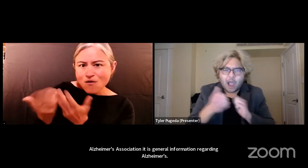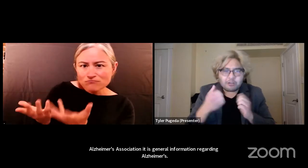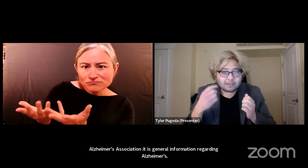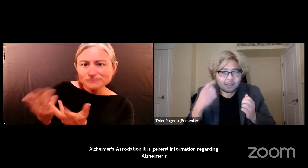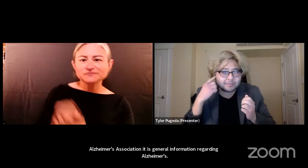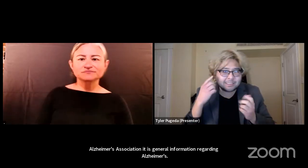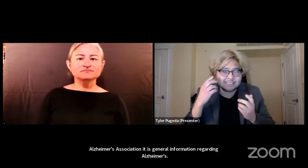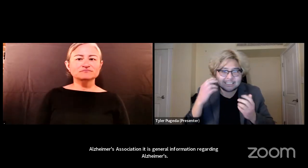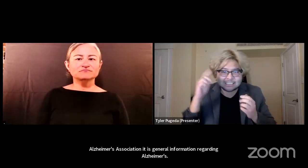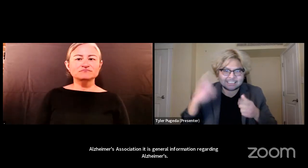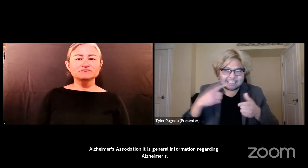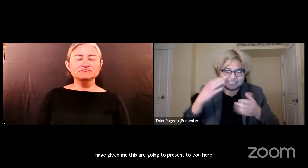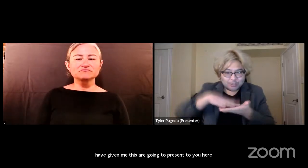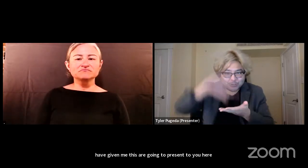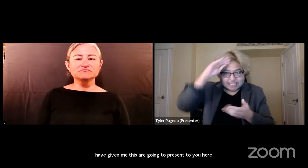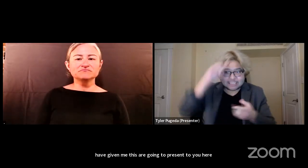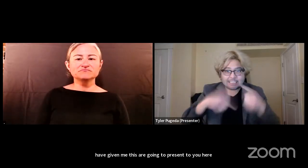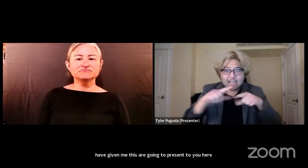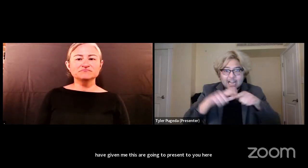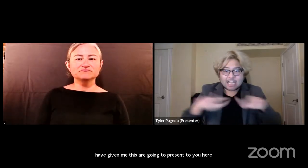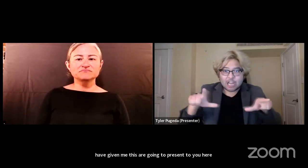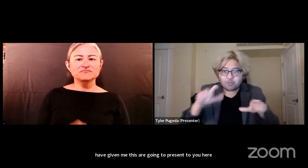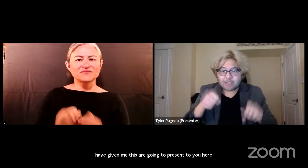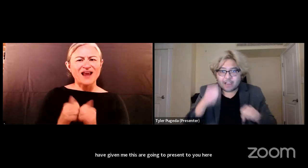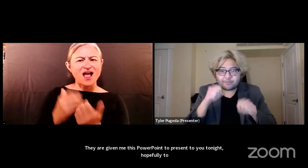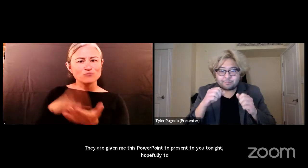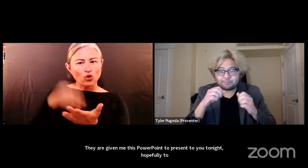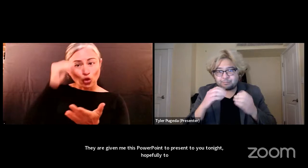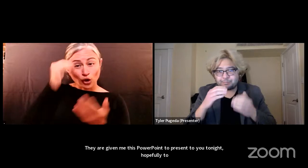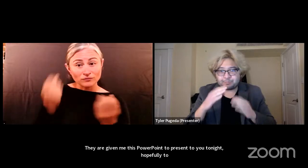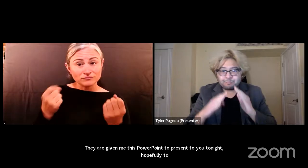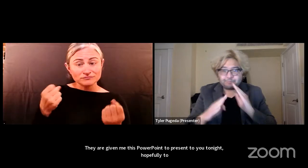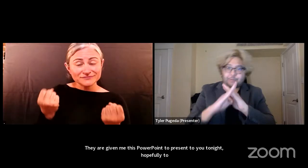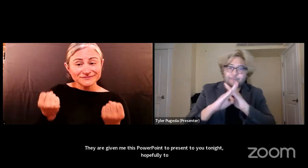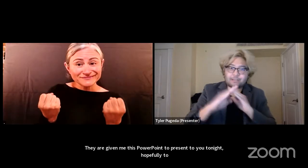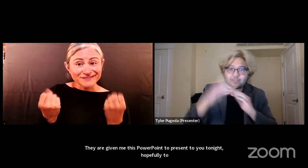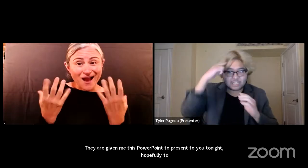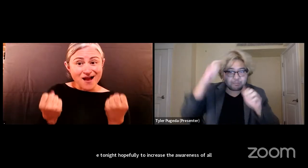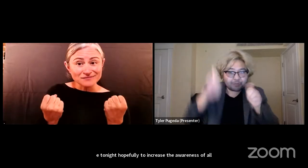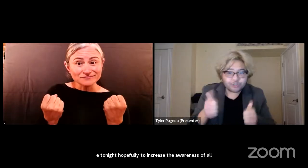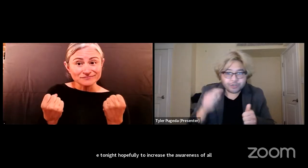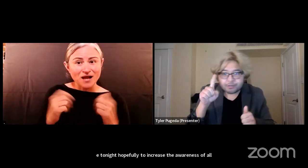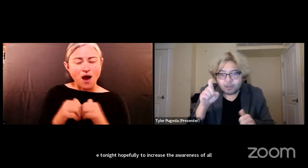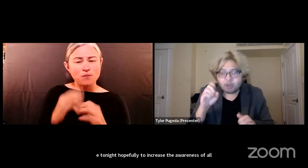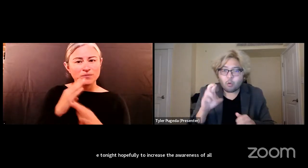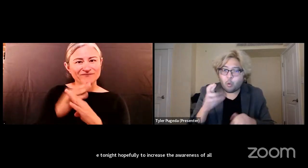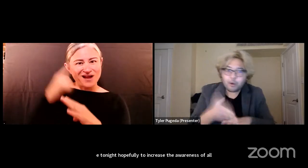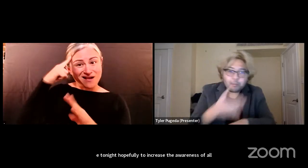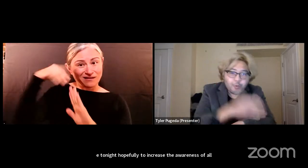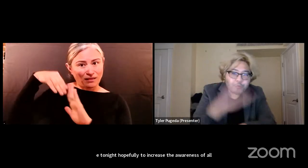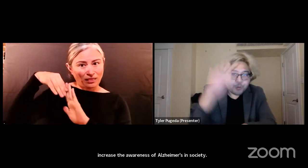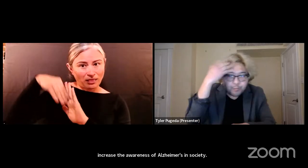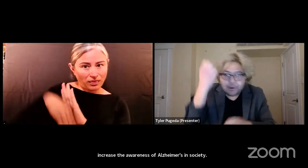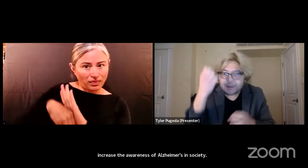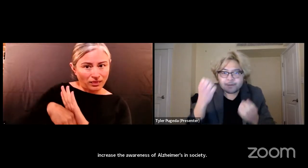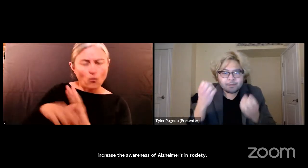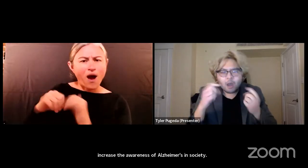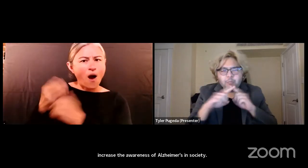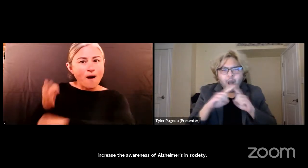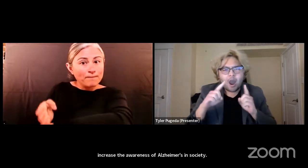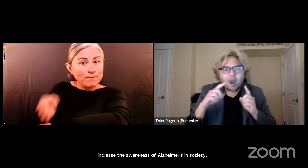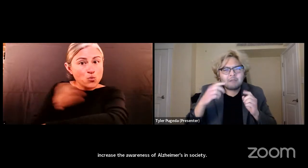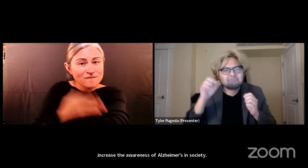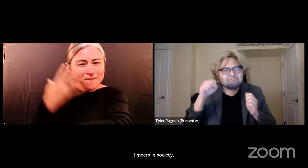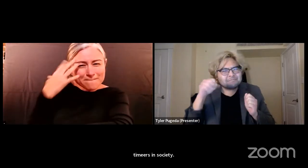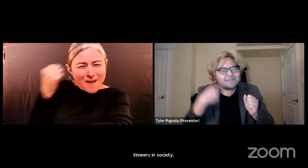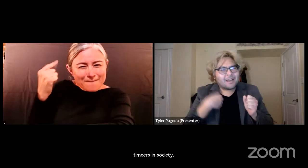of Alzheimer's that you may face in your own personal life. You know, things such as, oh my gosh, can people with Alzheimer's learn